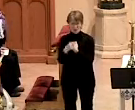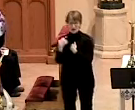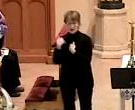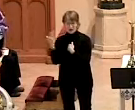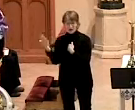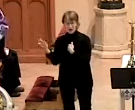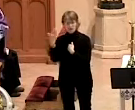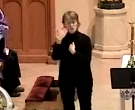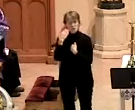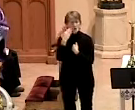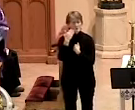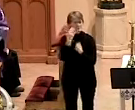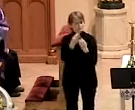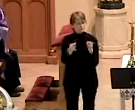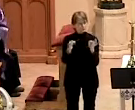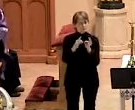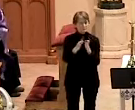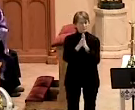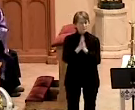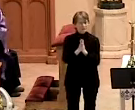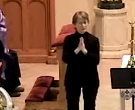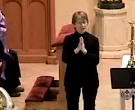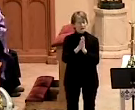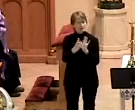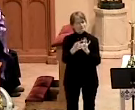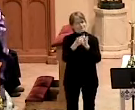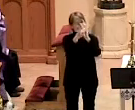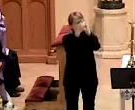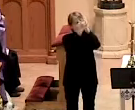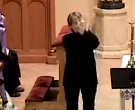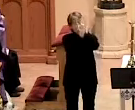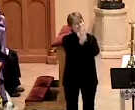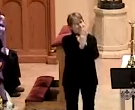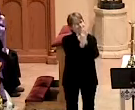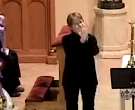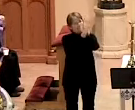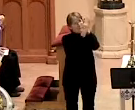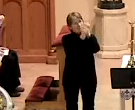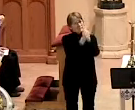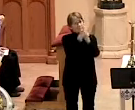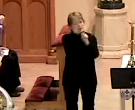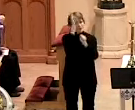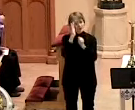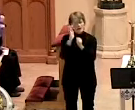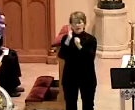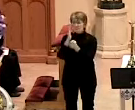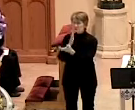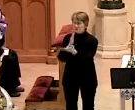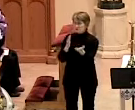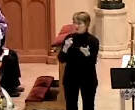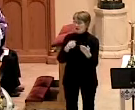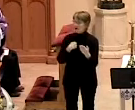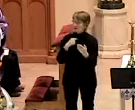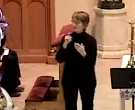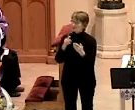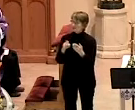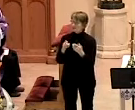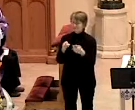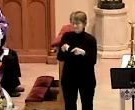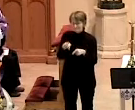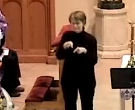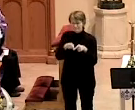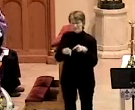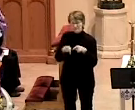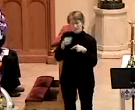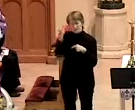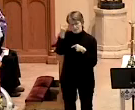is, that communion with God. But, you know, we need Lent to step back to say, how much time have